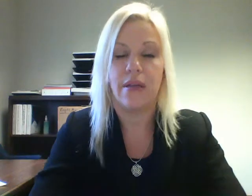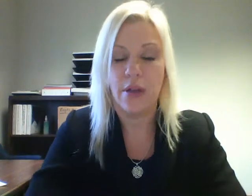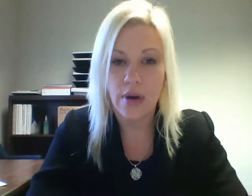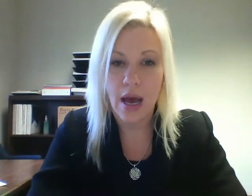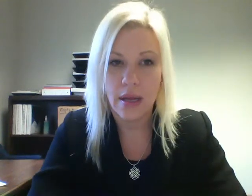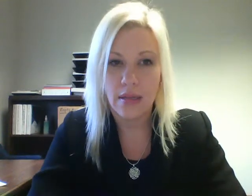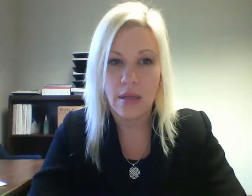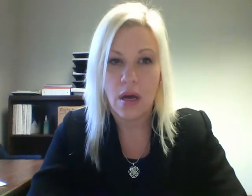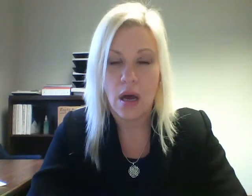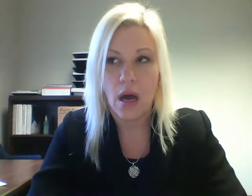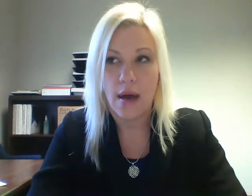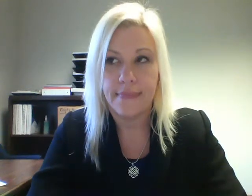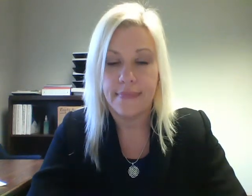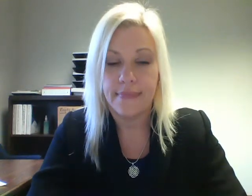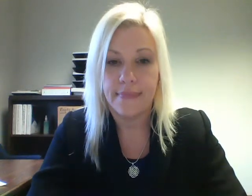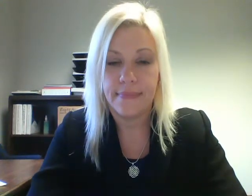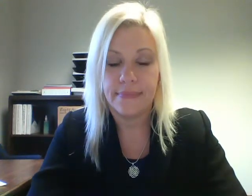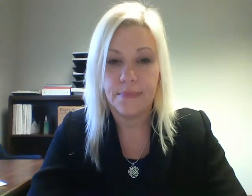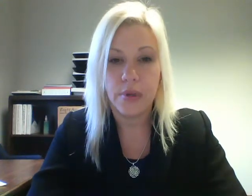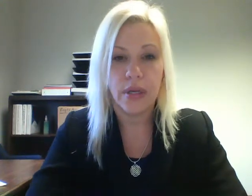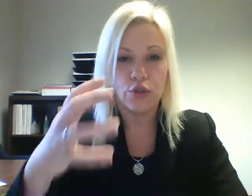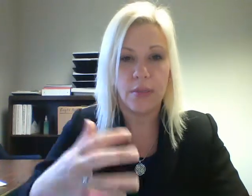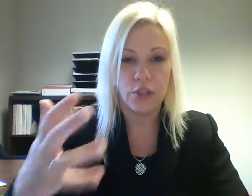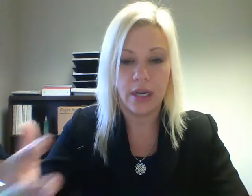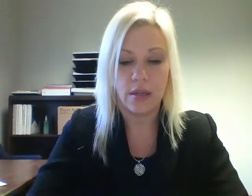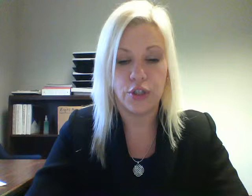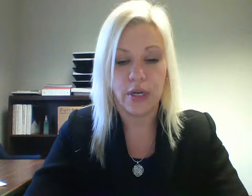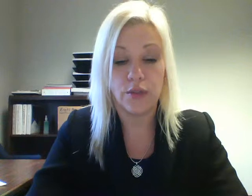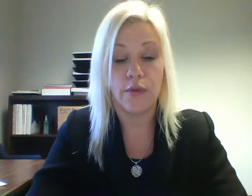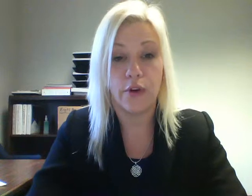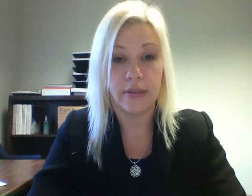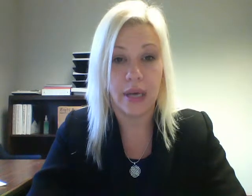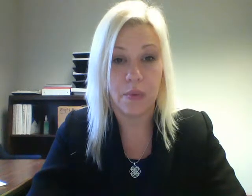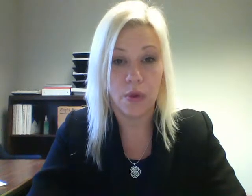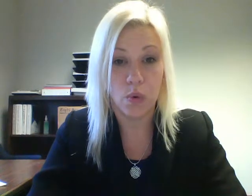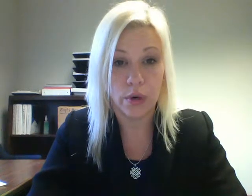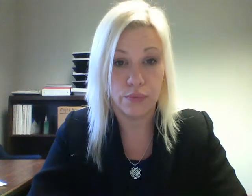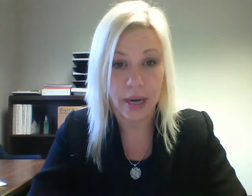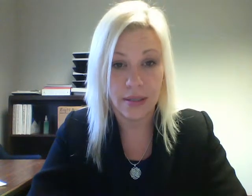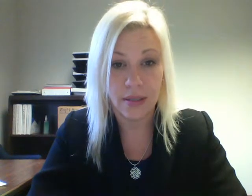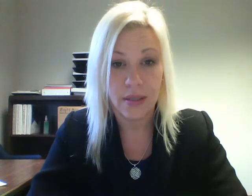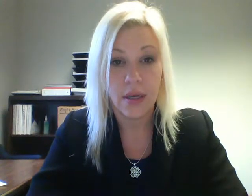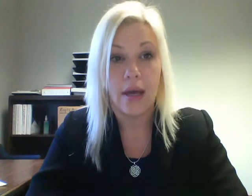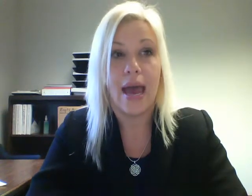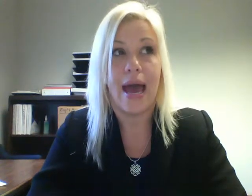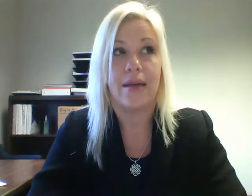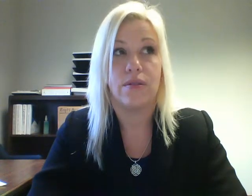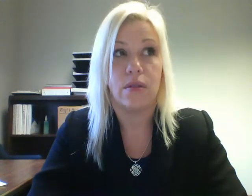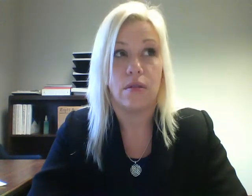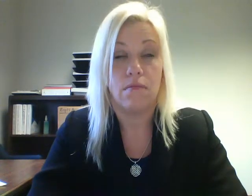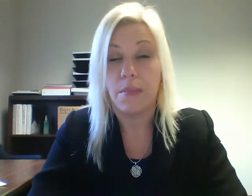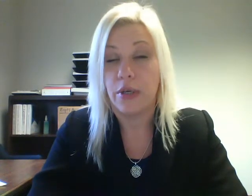you're not putting too much English in it. So, for example, the word right has a bunch of